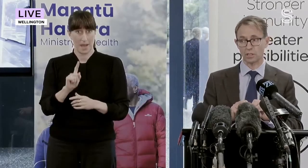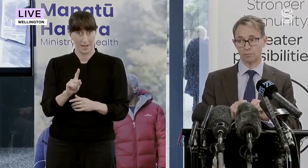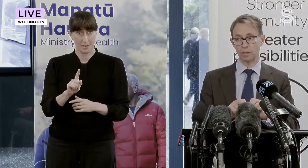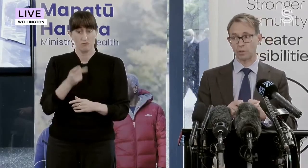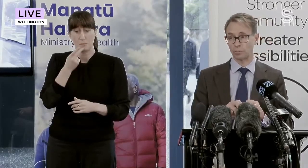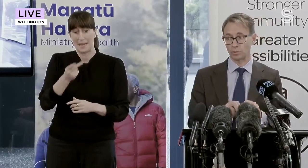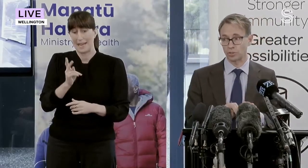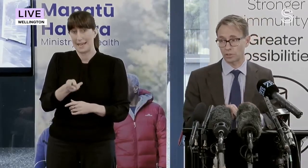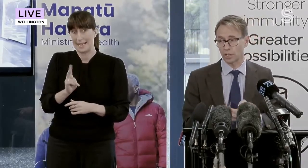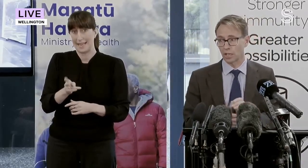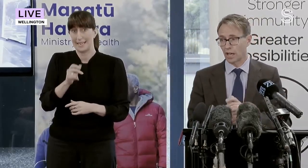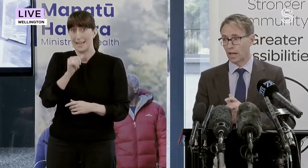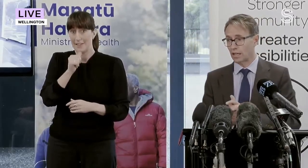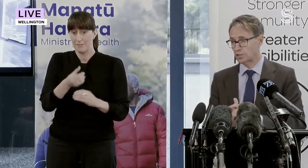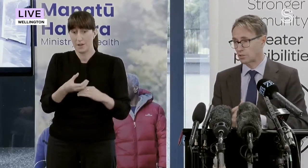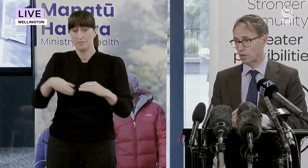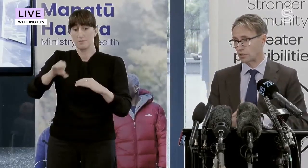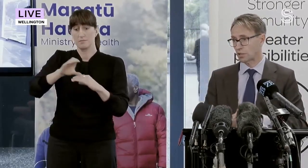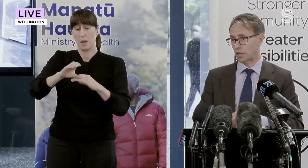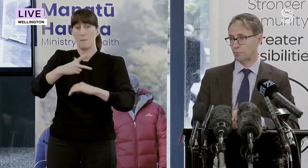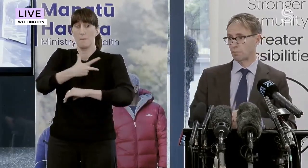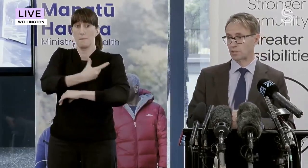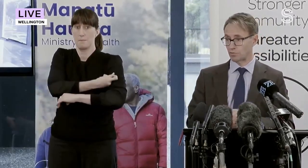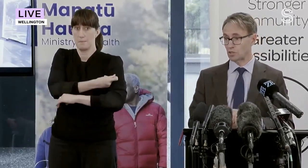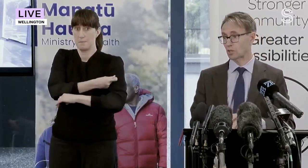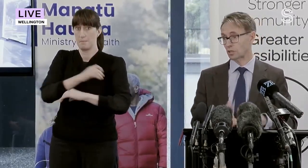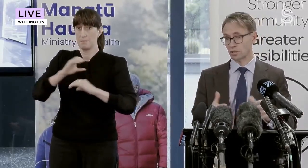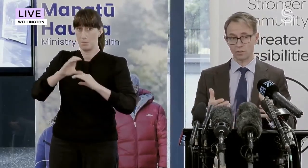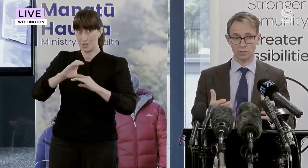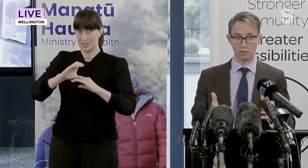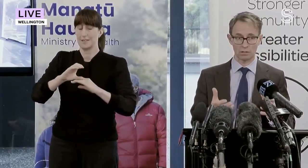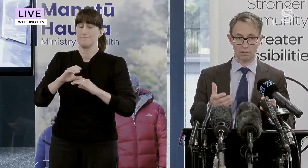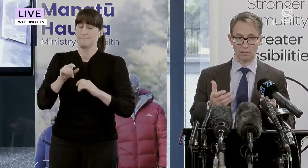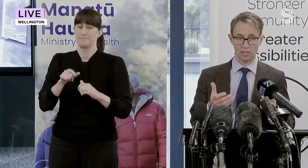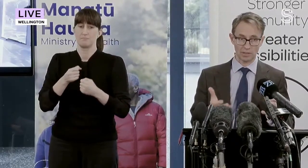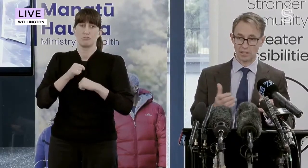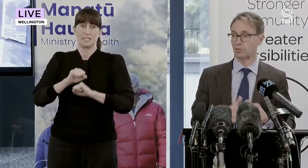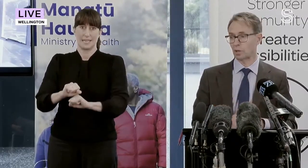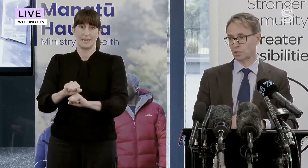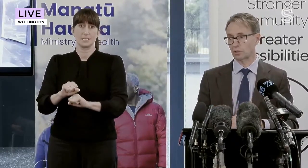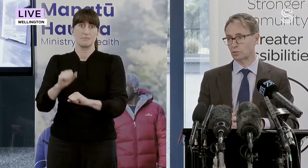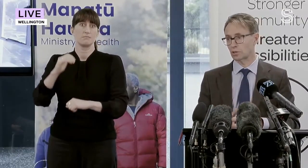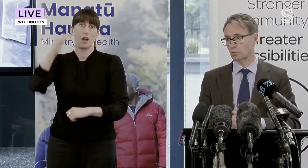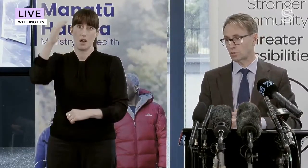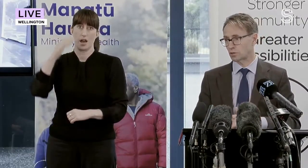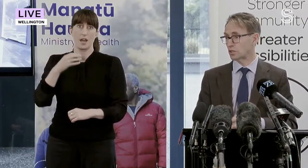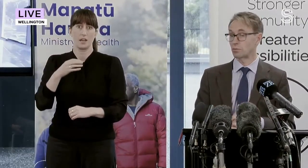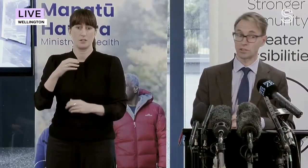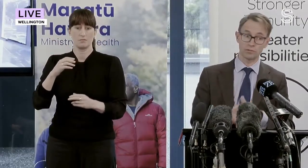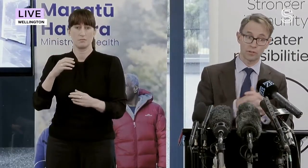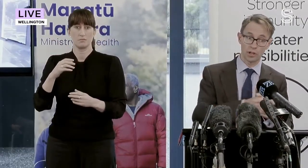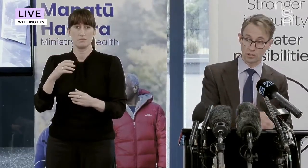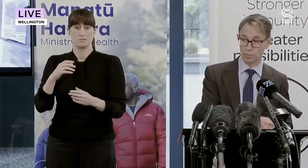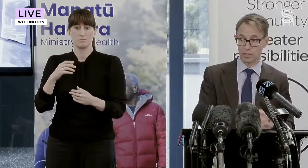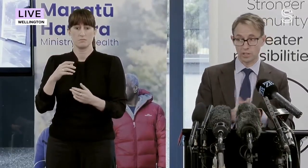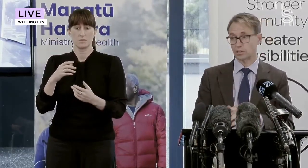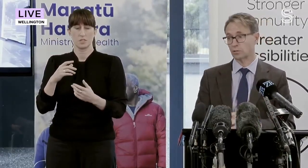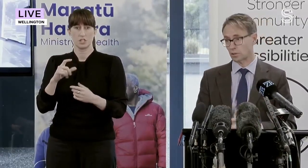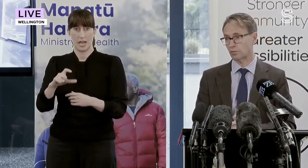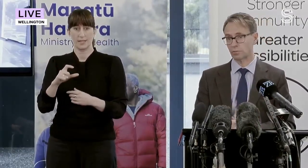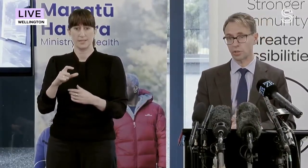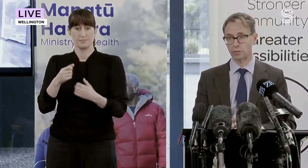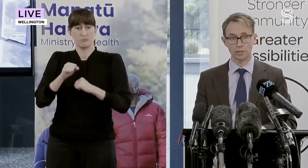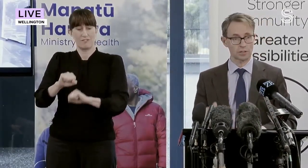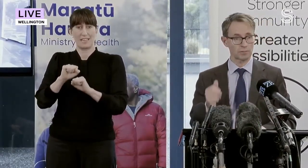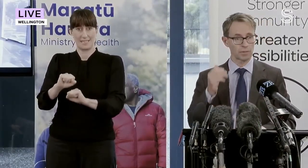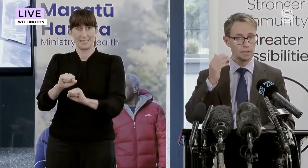is, and particularly if people are boosted. It's a great intervention. It's and something that everyone can do to reduce their risk of hospitalisation or